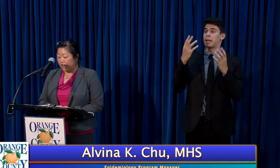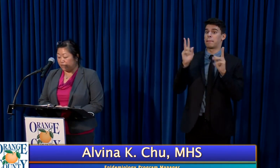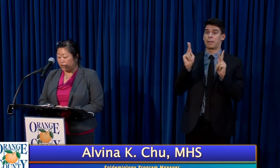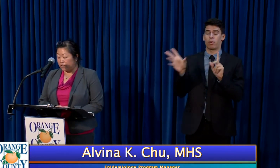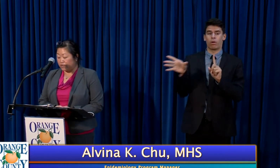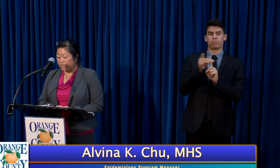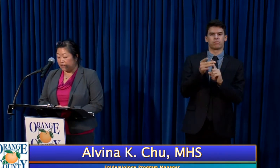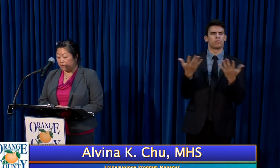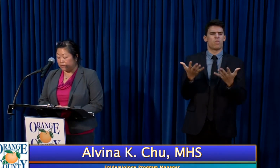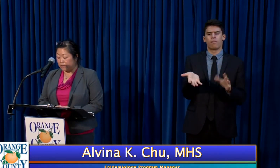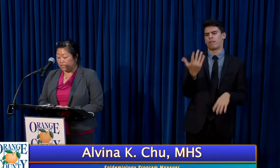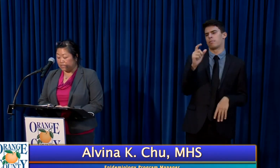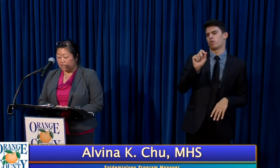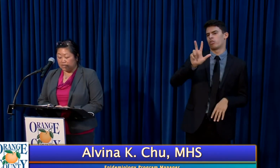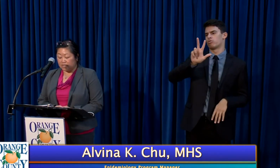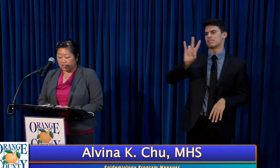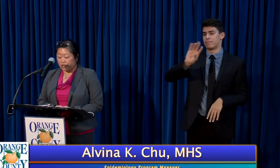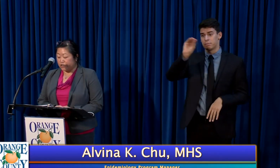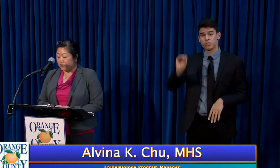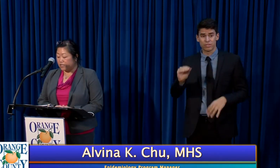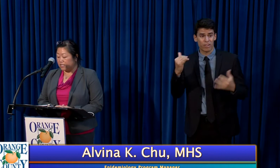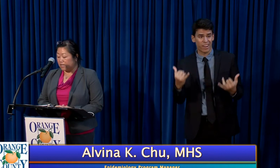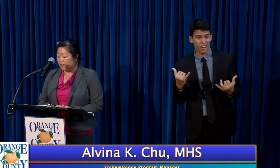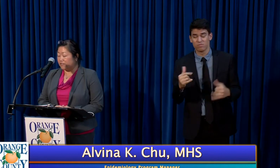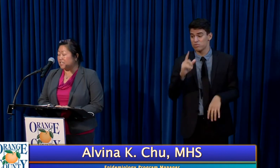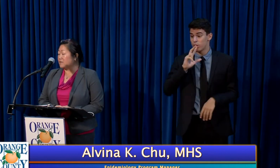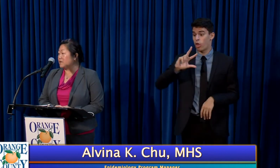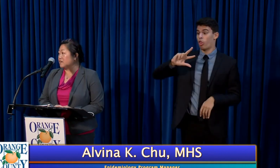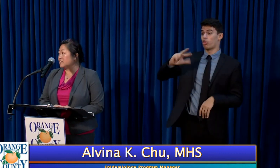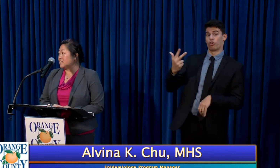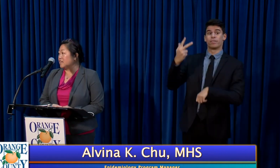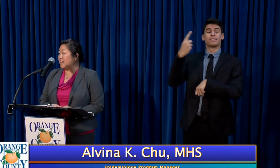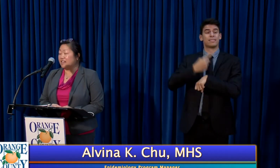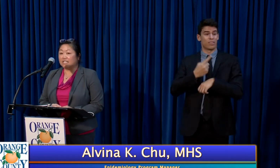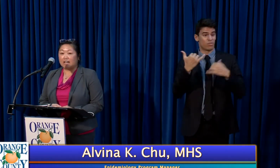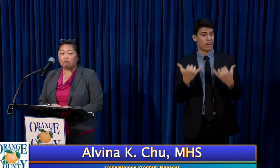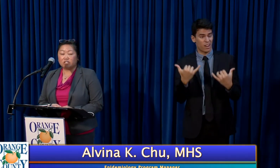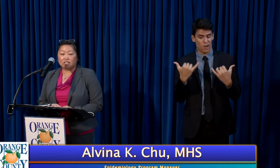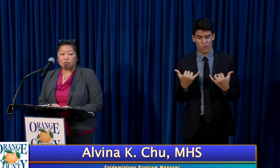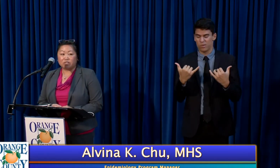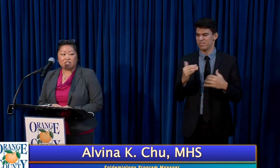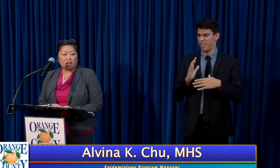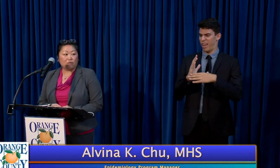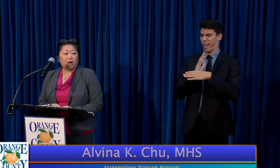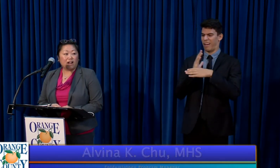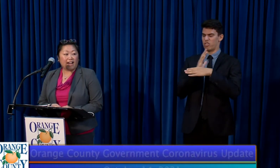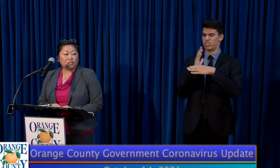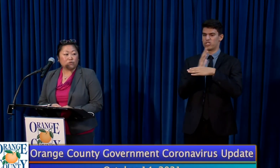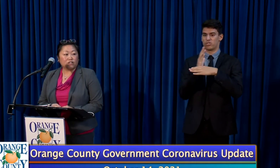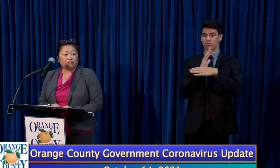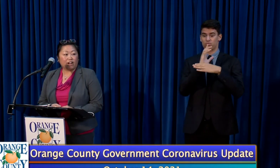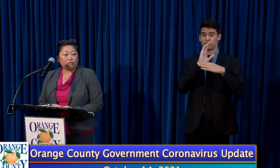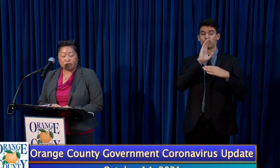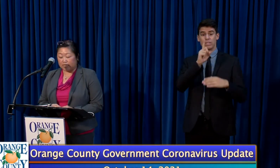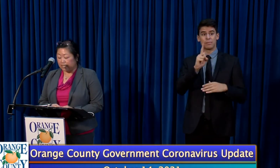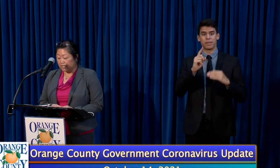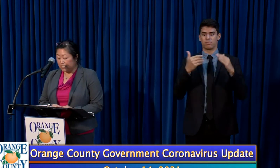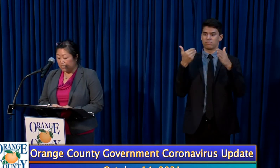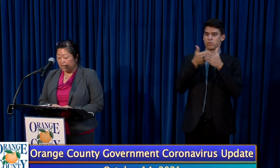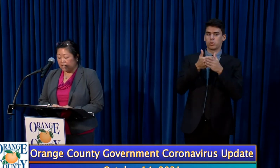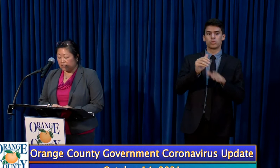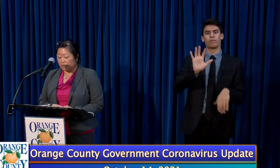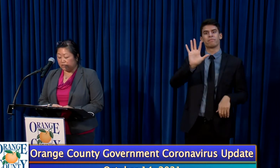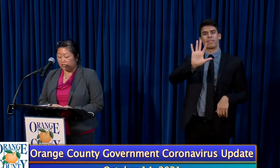at 5.37%. This is our third consecutive day where this average has been at or near